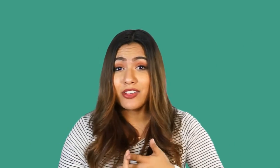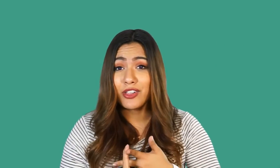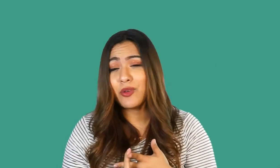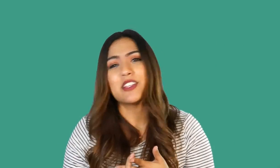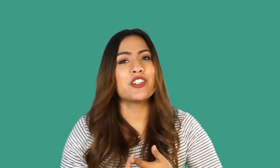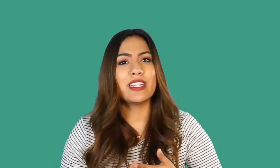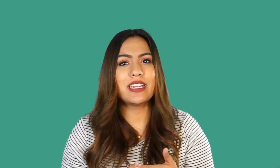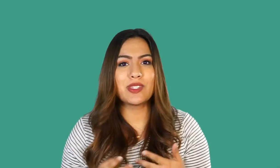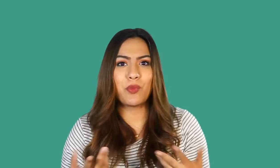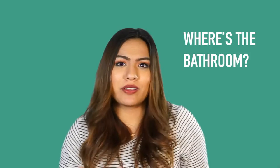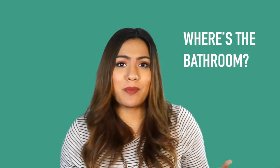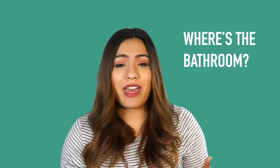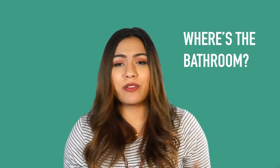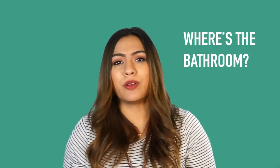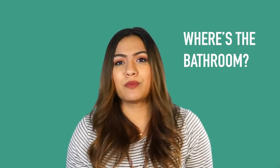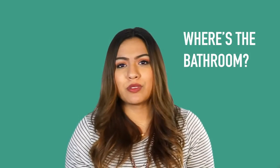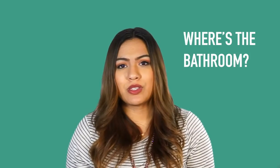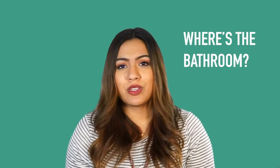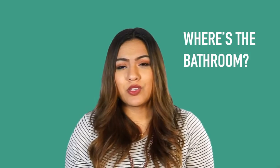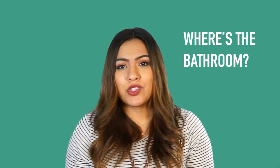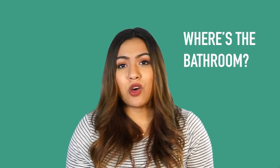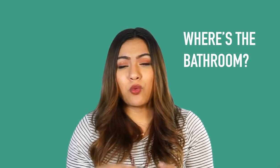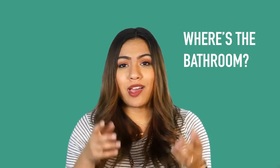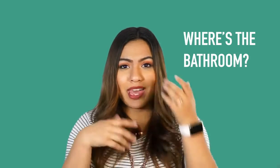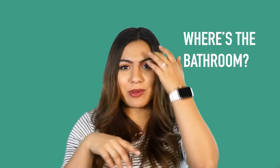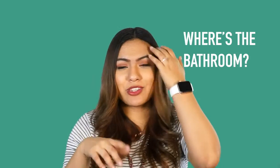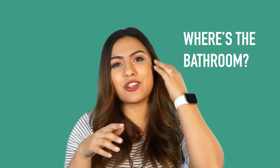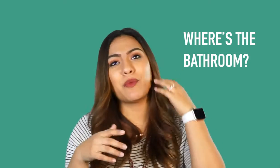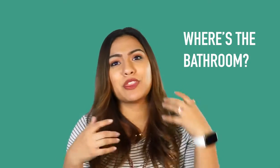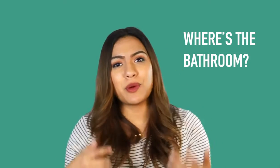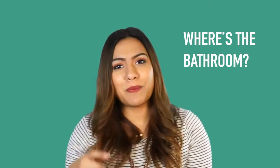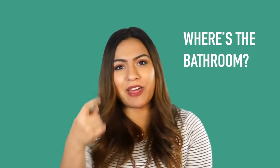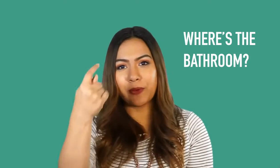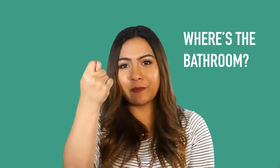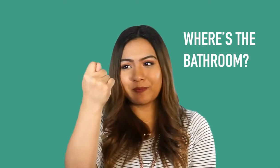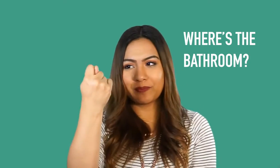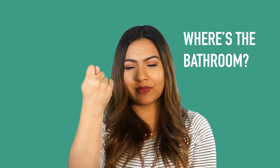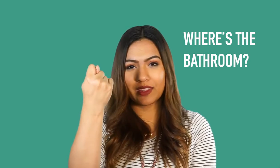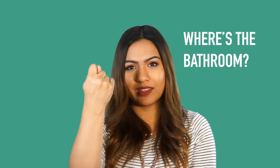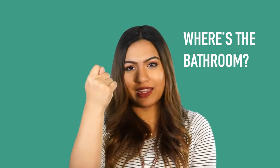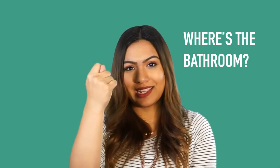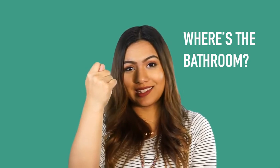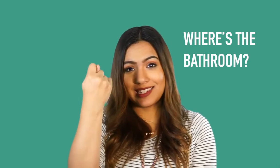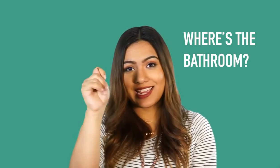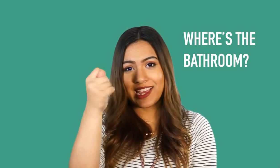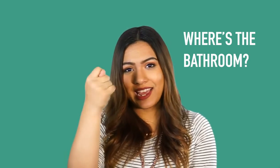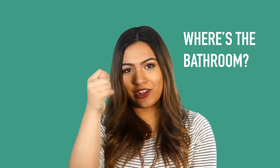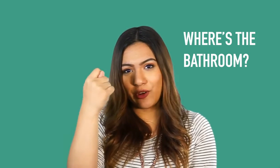Another good question is, where's the bathroom? So again, we're going to start with the word bathroom. It's a T and you're